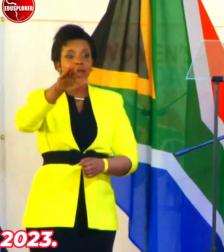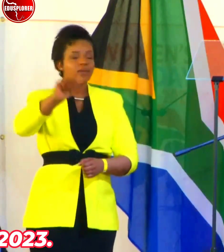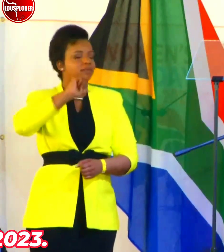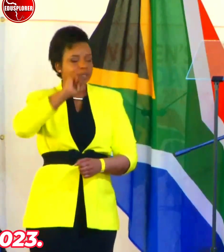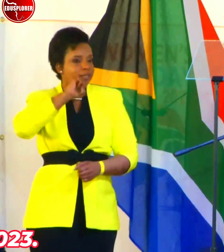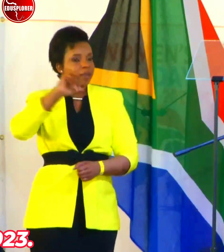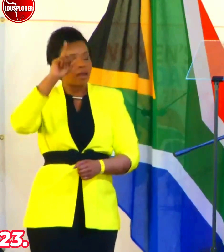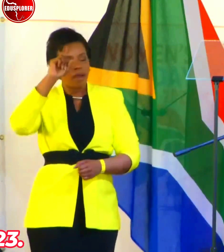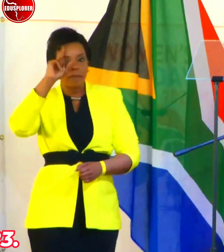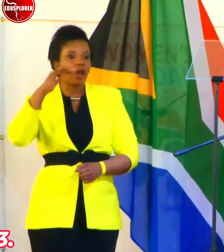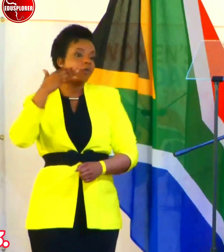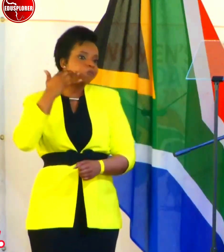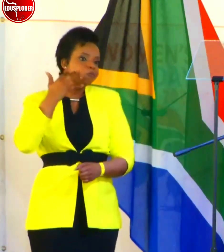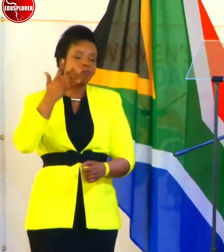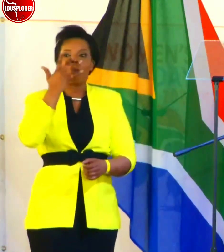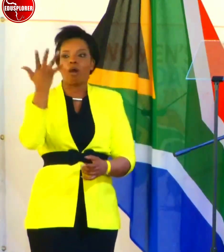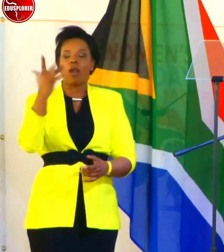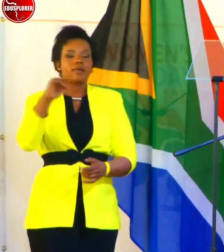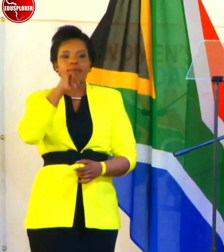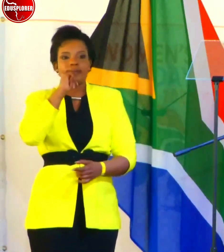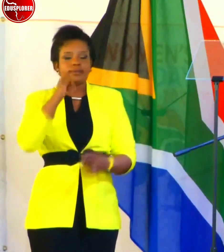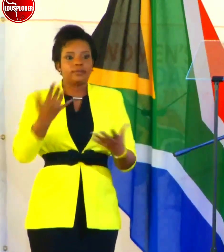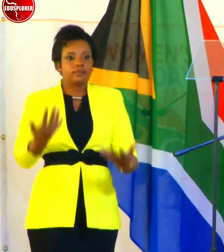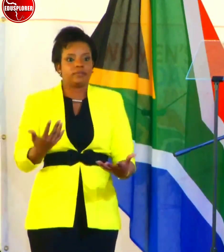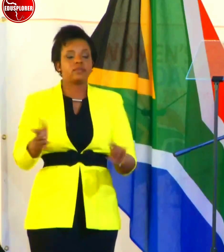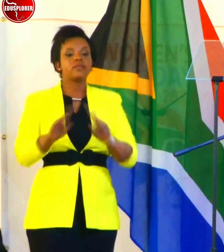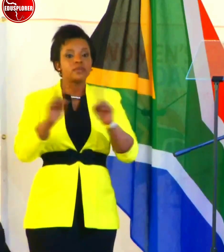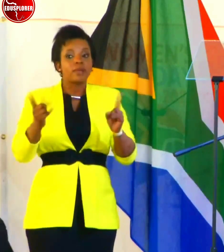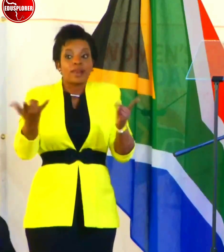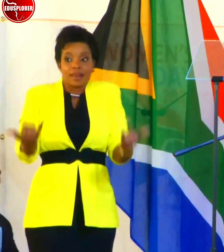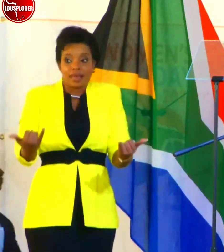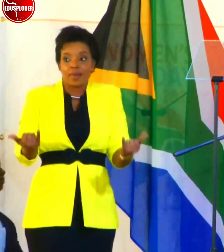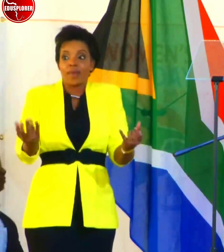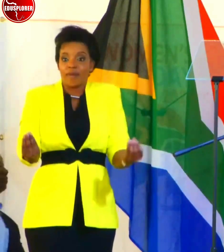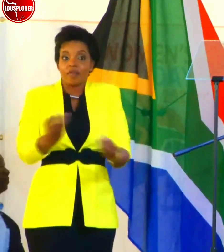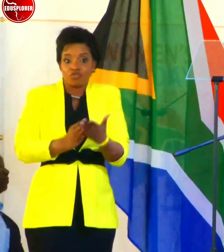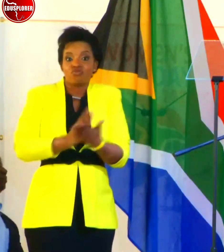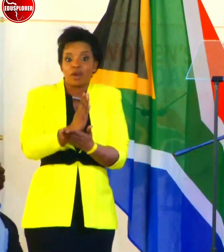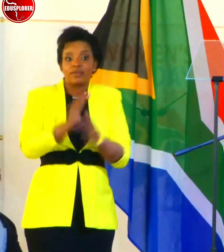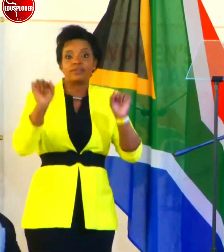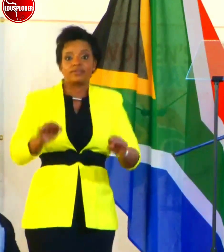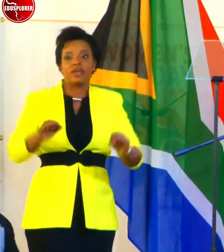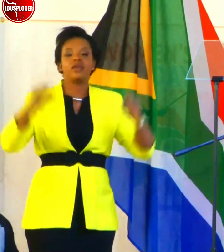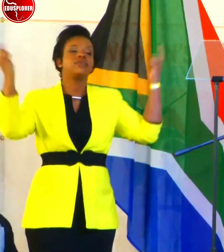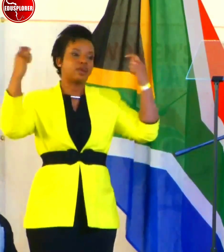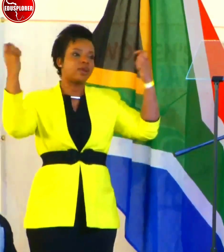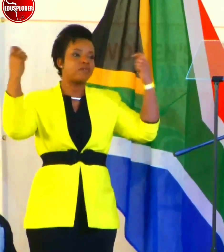colored, do have rights that we can celebrate